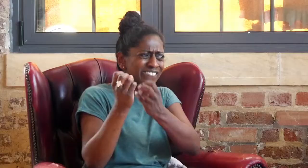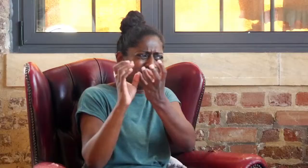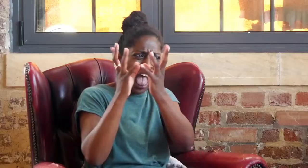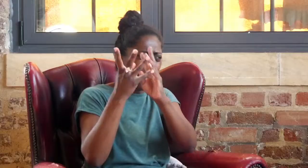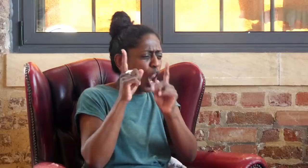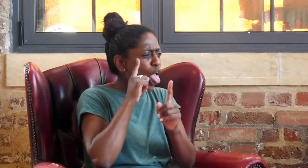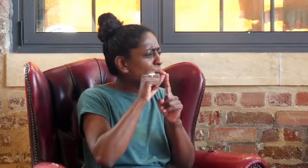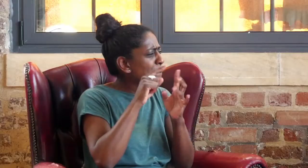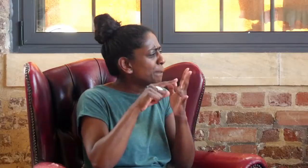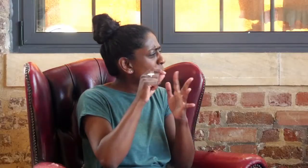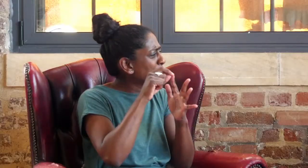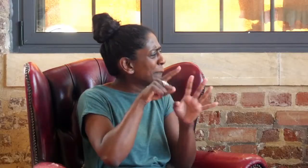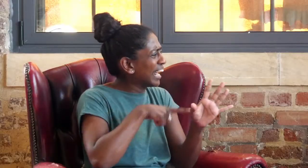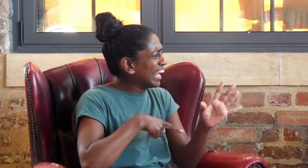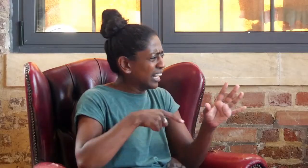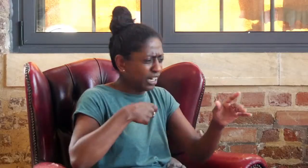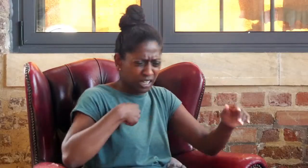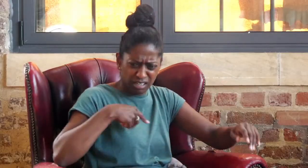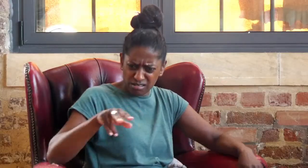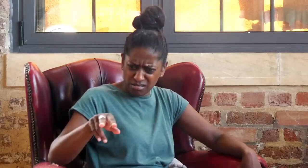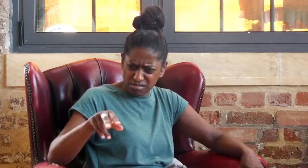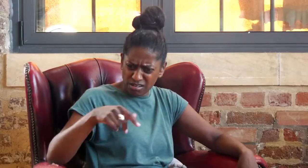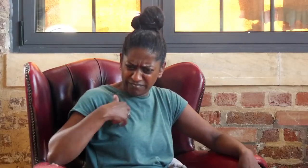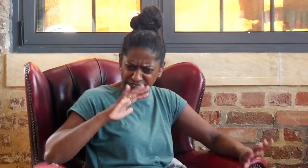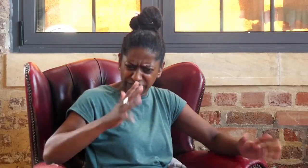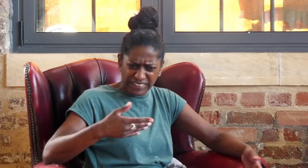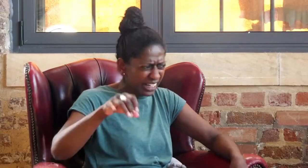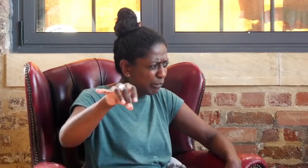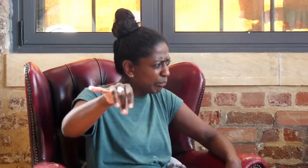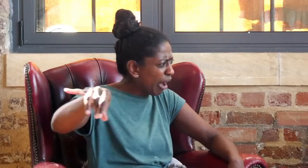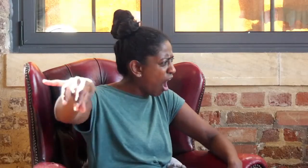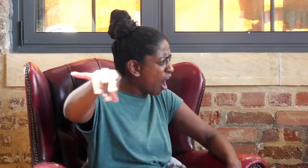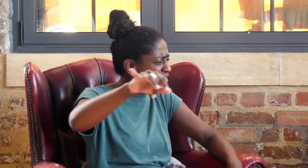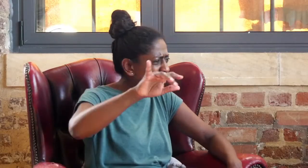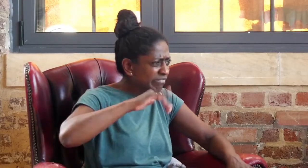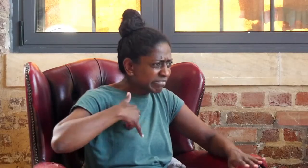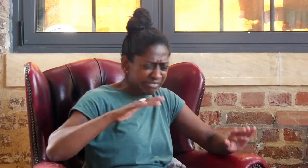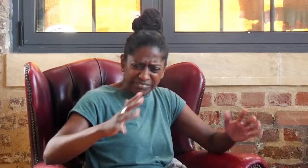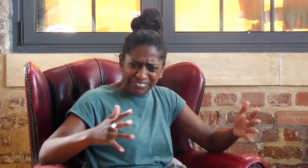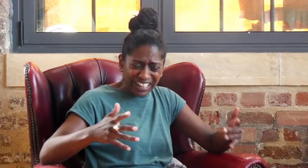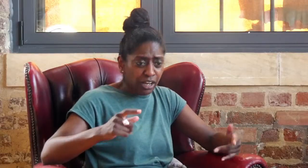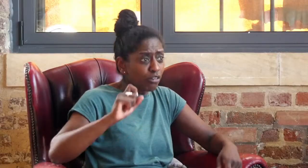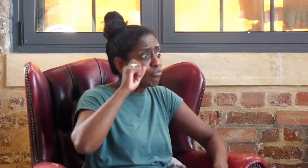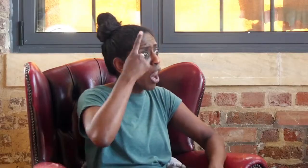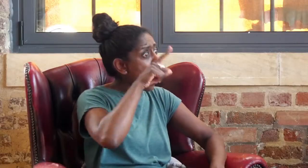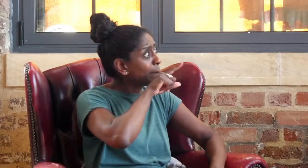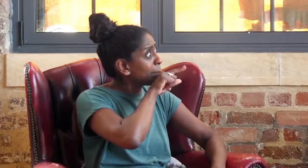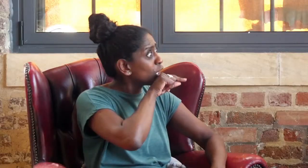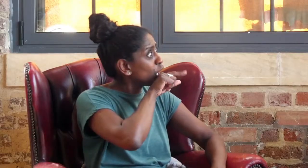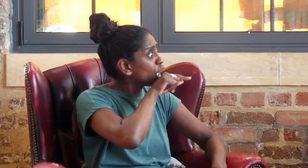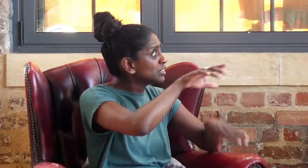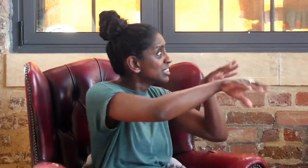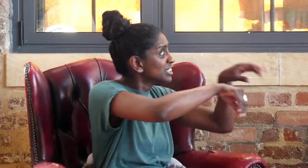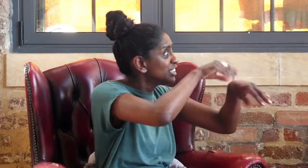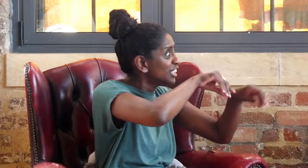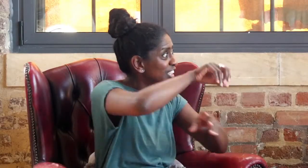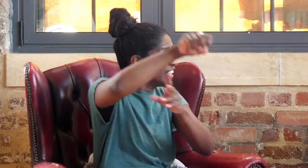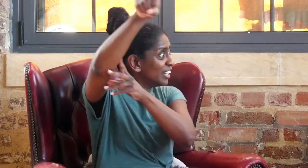some plants down the side, and it was really red, like some poppies. And I thought, oh, okay. And I realised